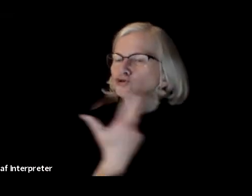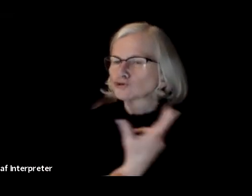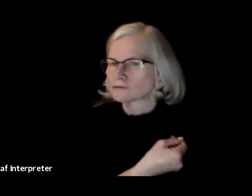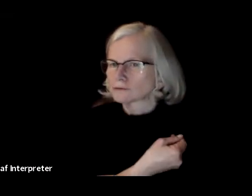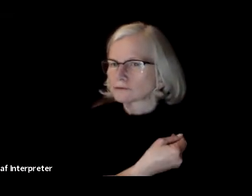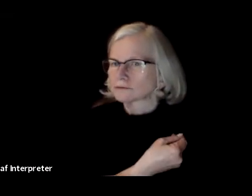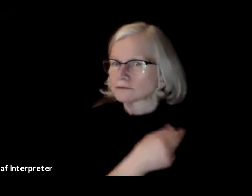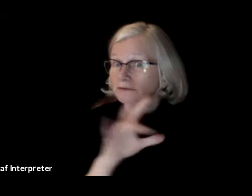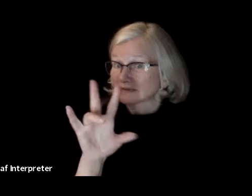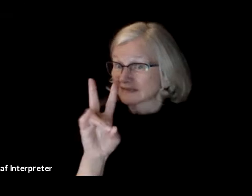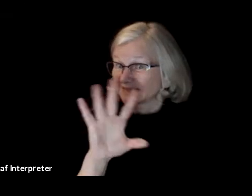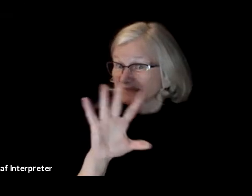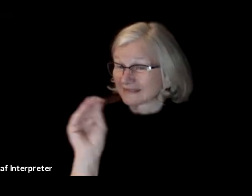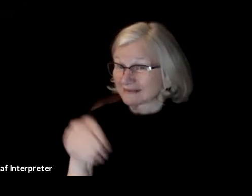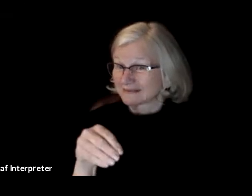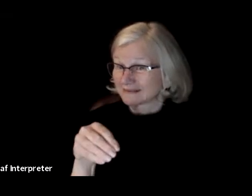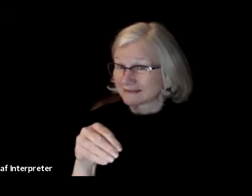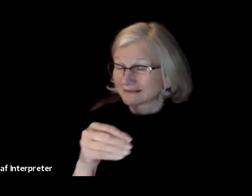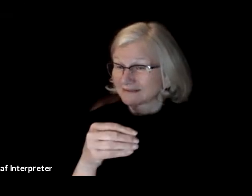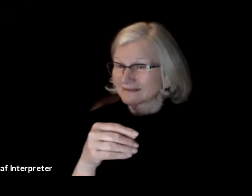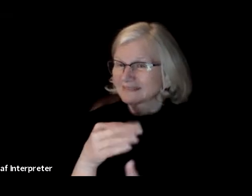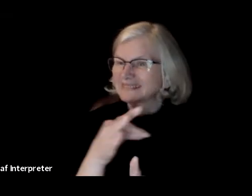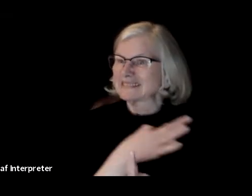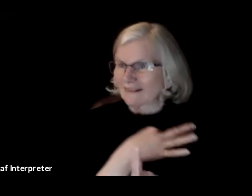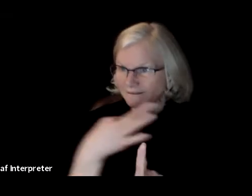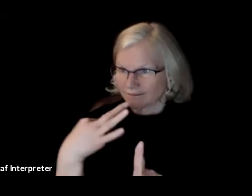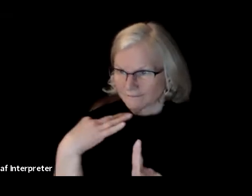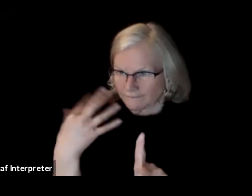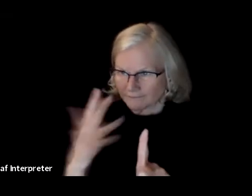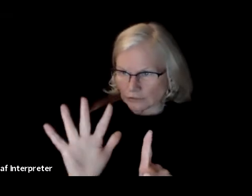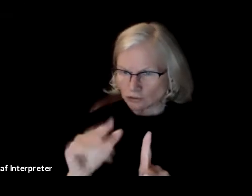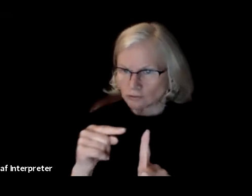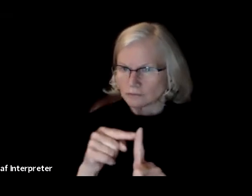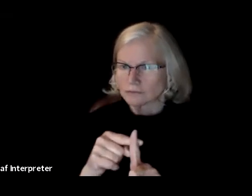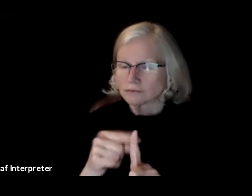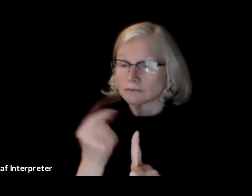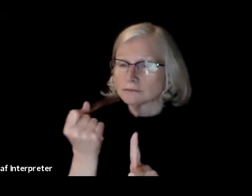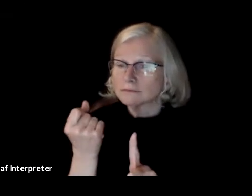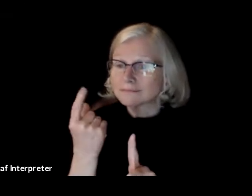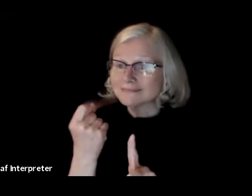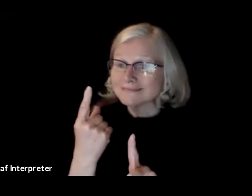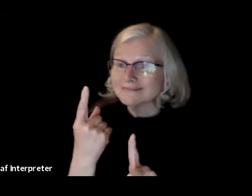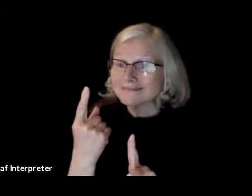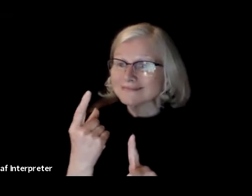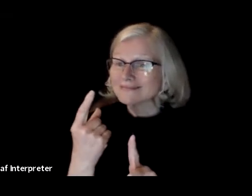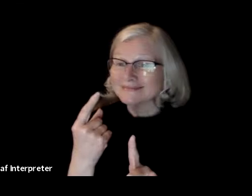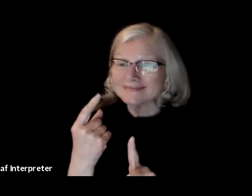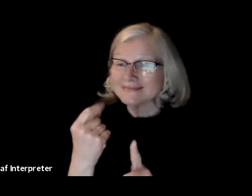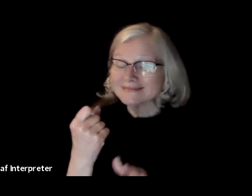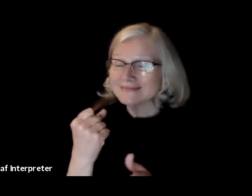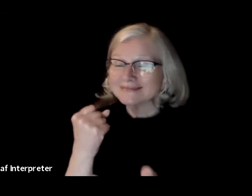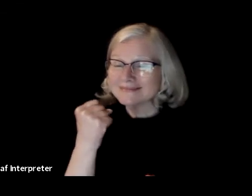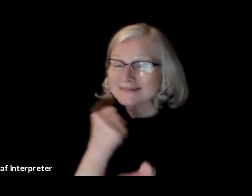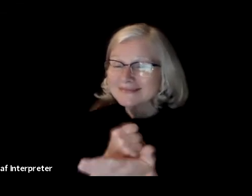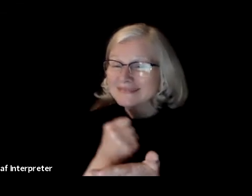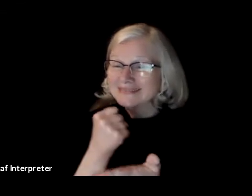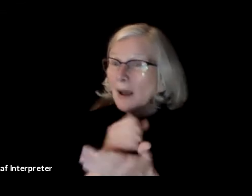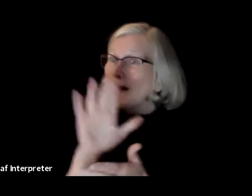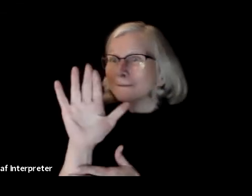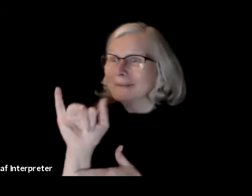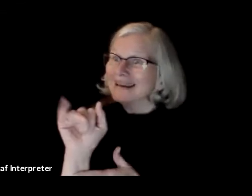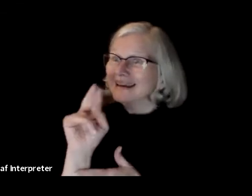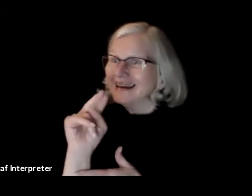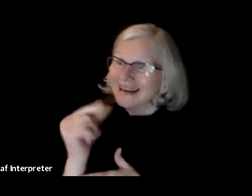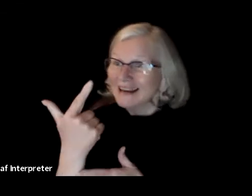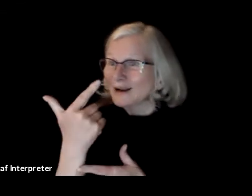back. Our team has quickly retooled and rebuilt our life enrichment program. Our restaurant is open, and we're welcoming